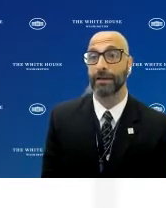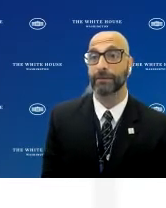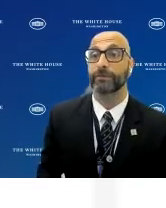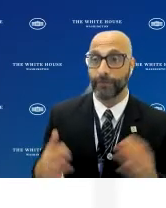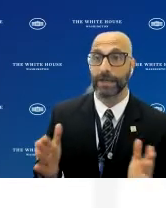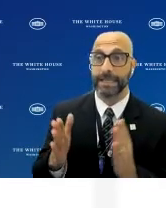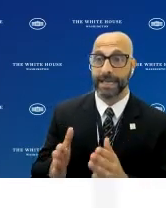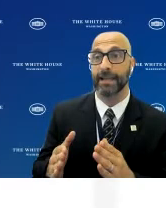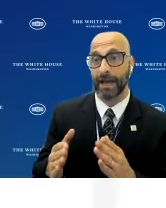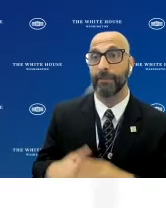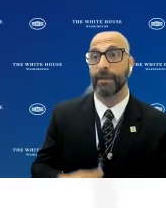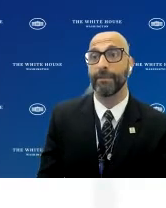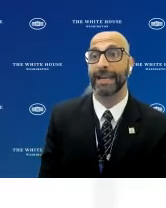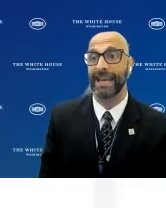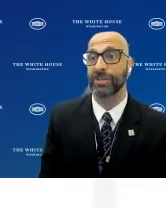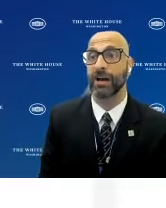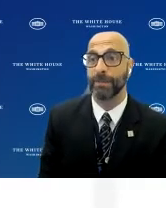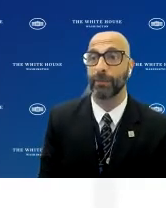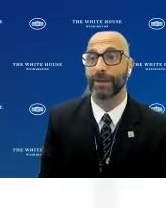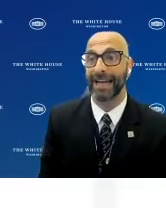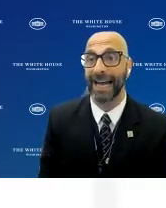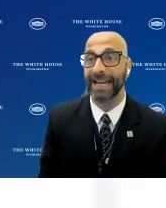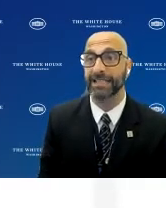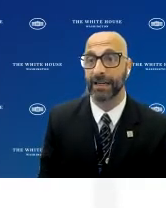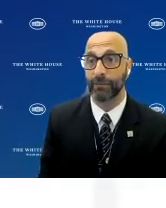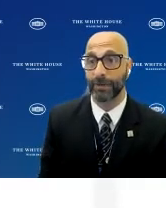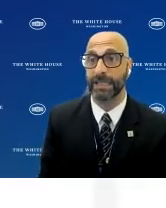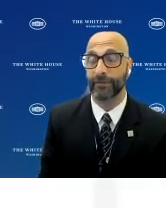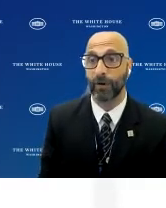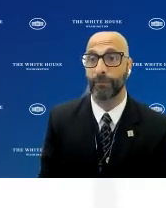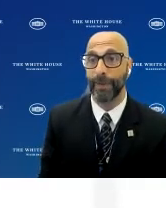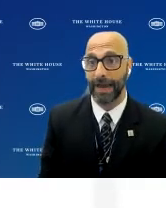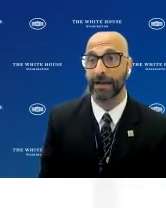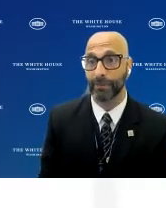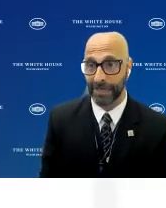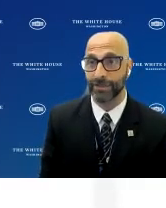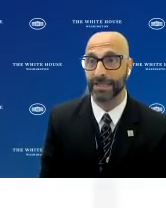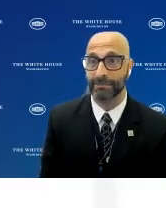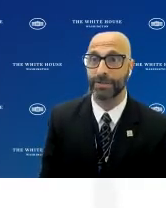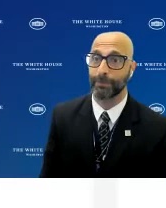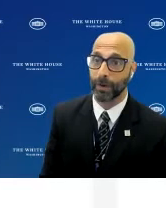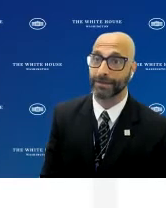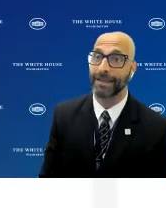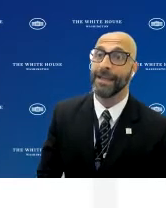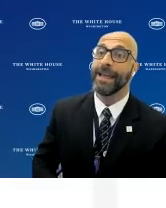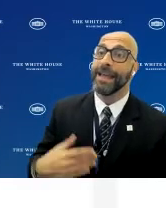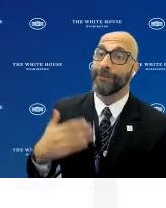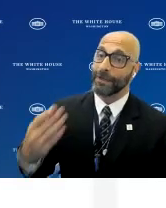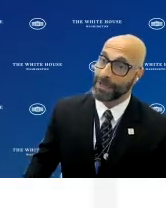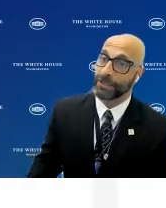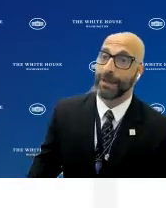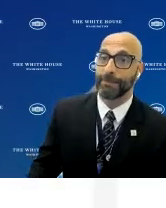why really focusing the medication on people with the highest risk for bad complications is most